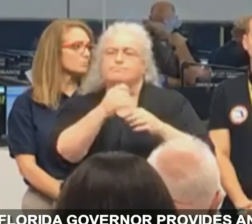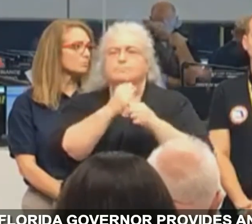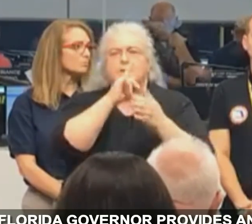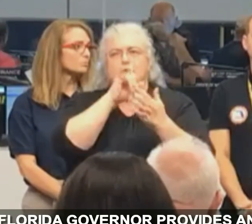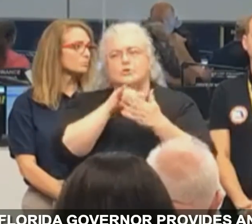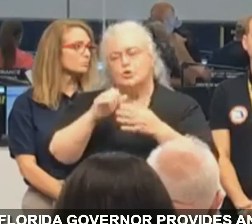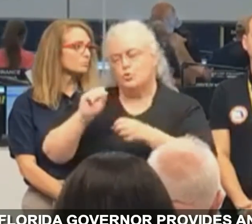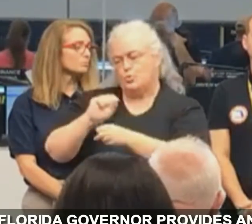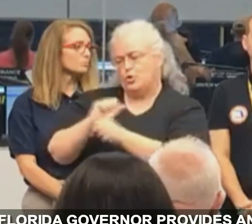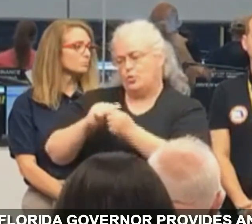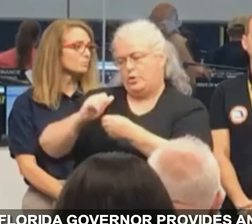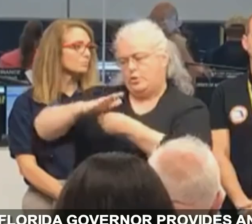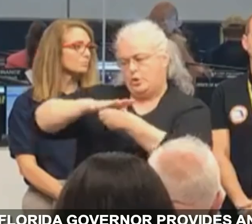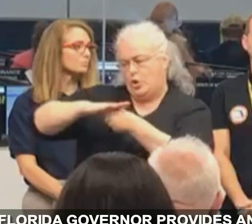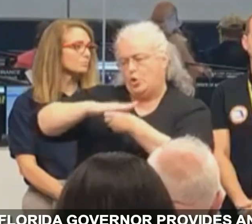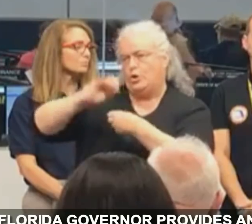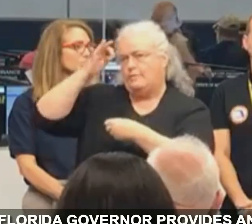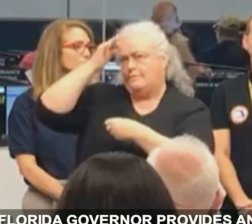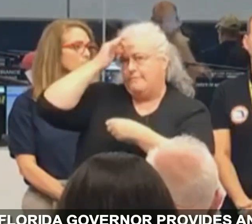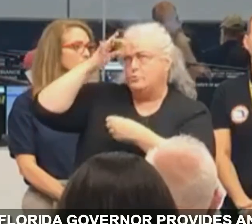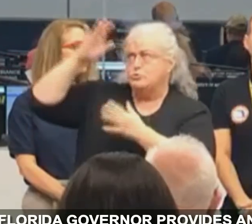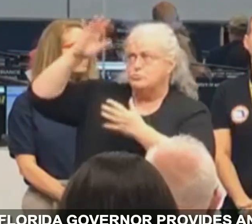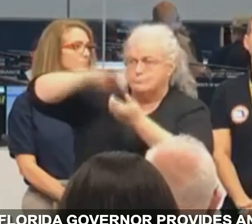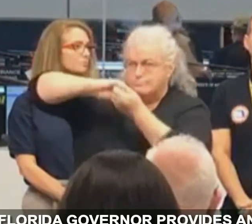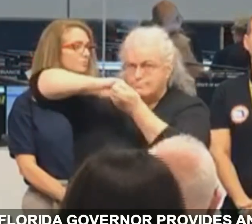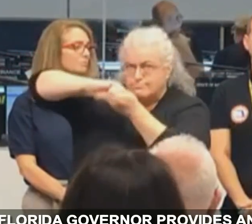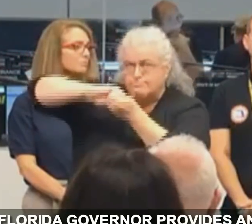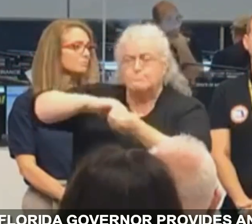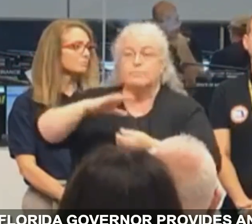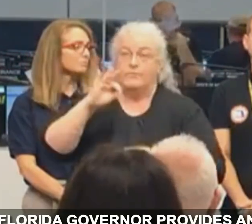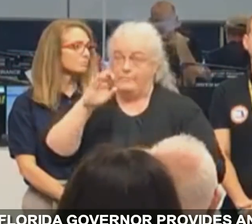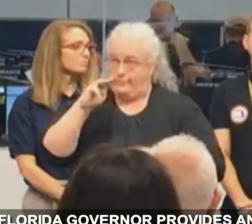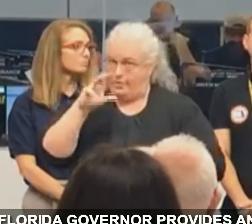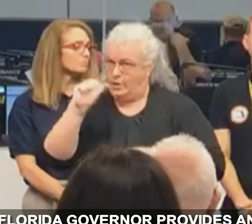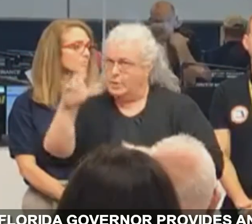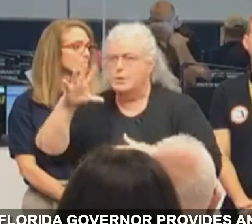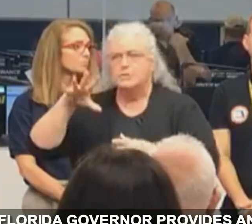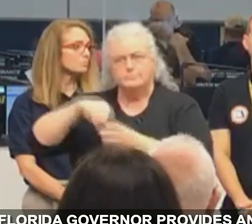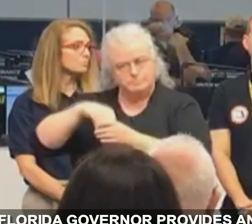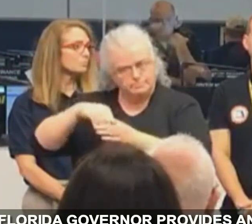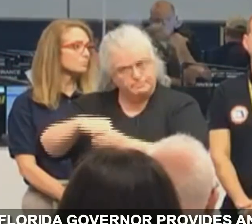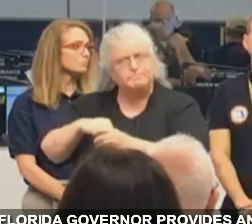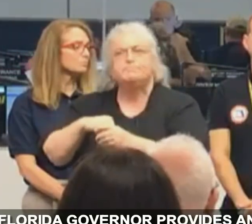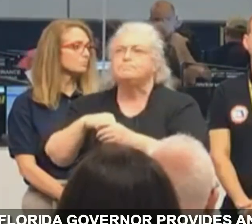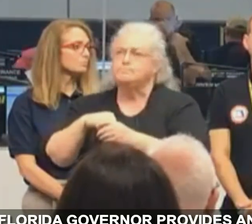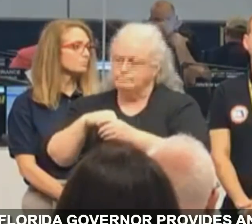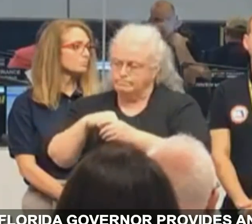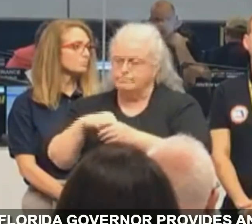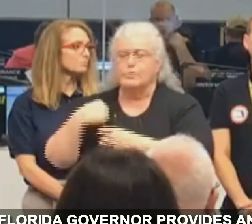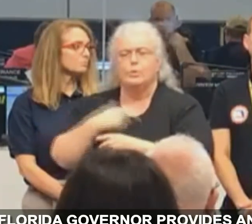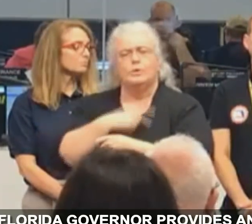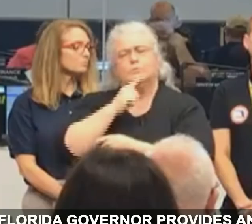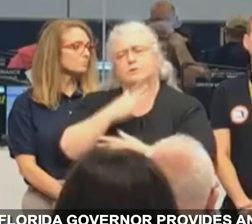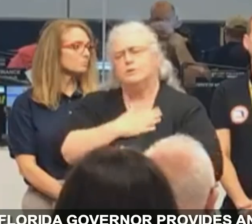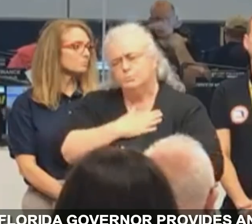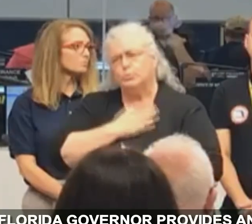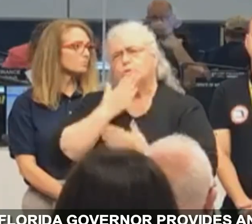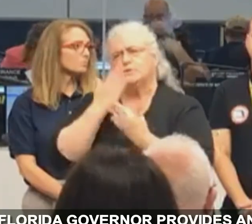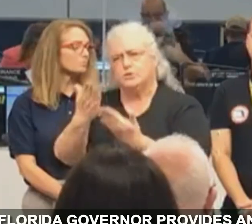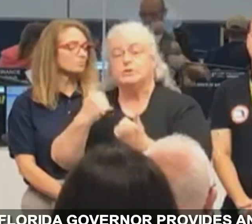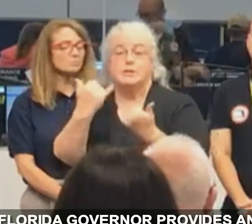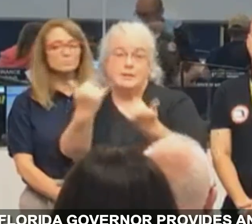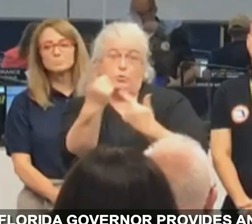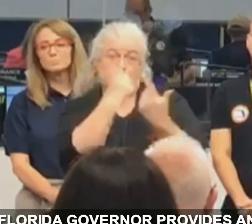with both our local and federal partners. And we do have FEMA has been engaged with us from the beginning. We really appreciate that, and we have time to